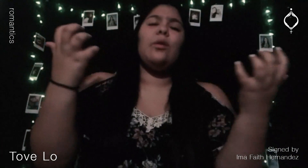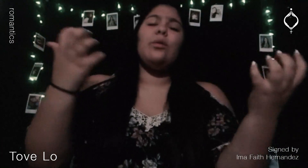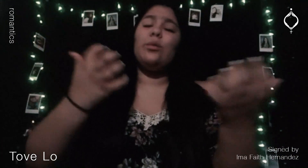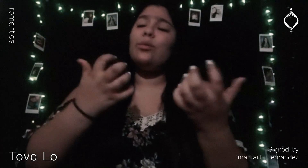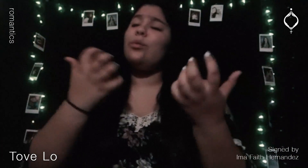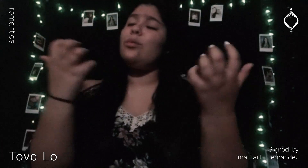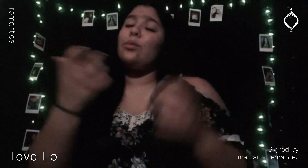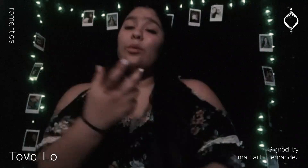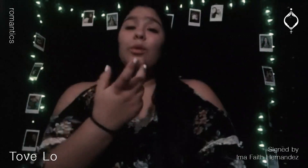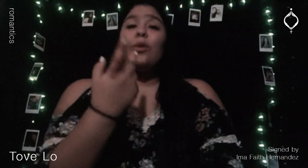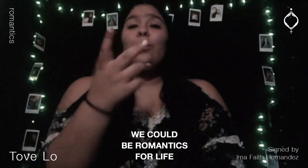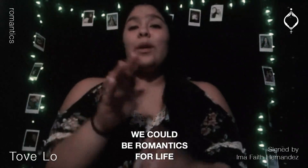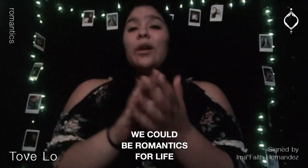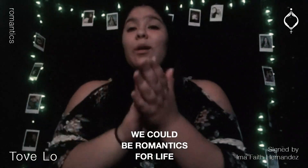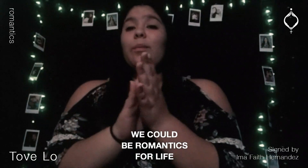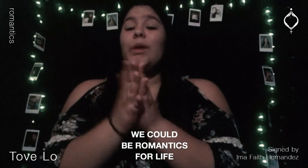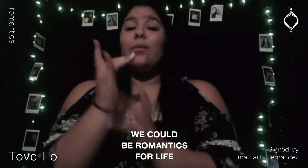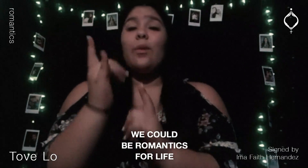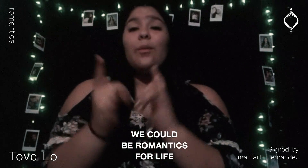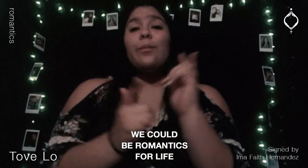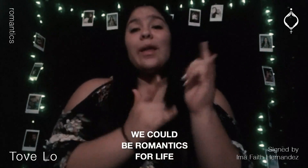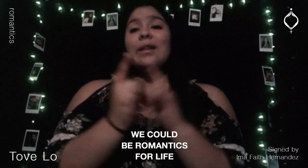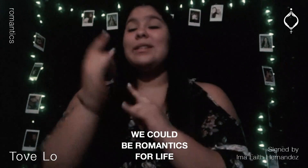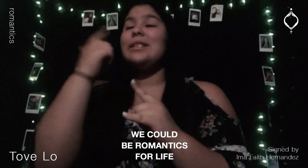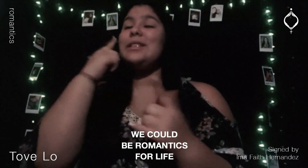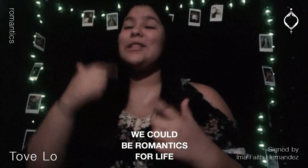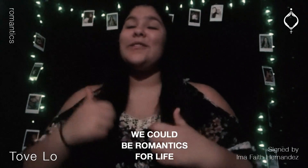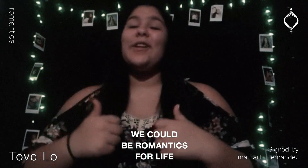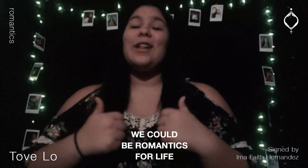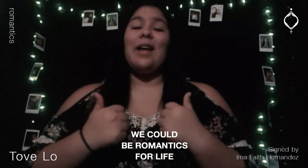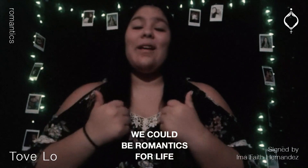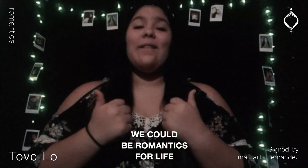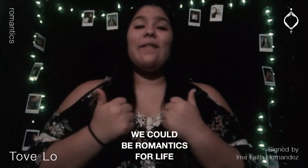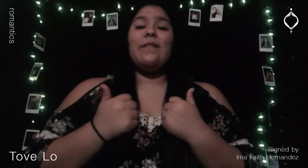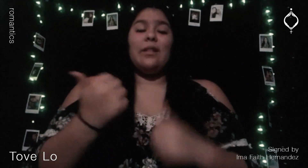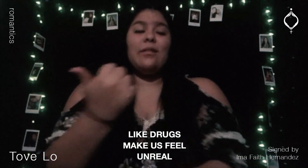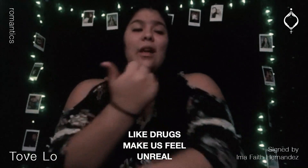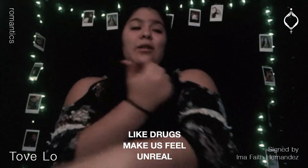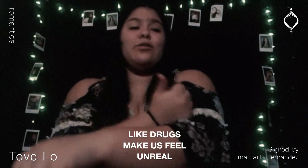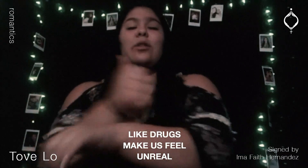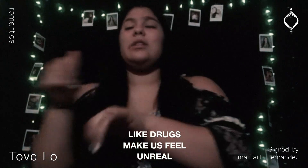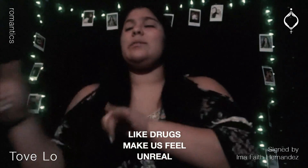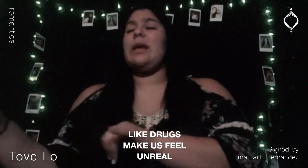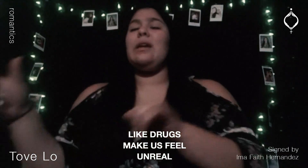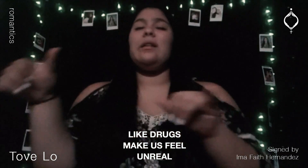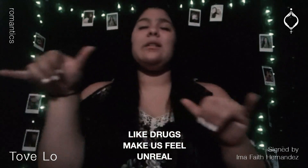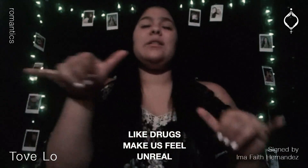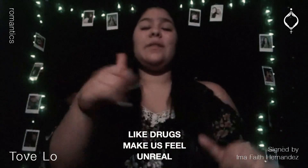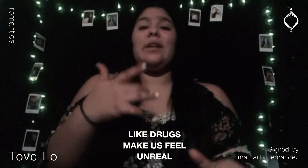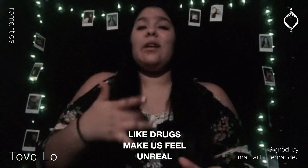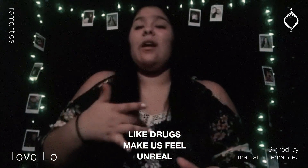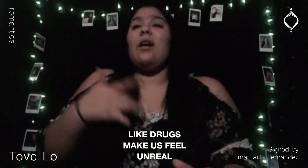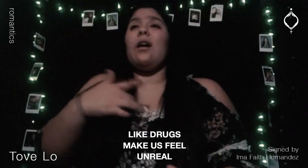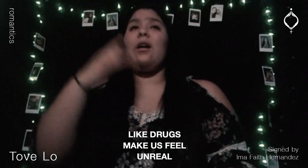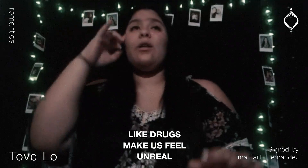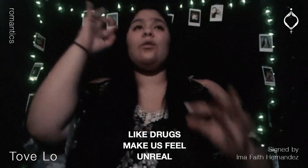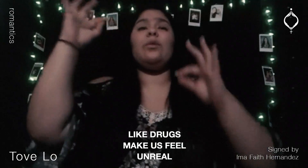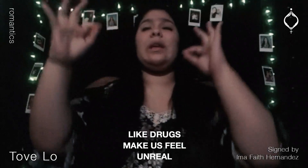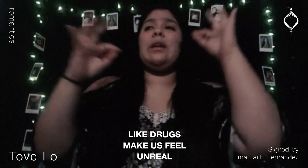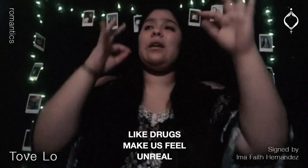We could be romantics for life, like drugs make us feel unreal